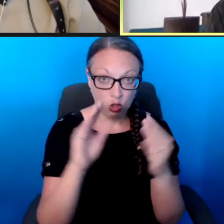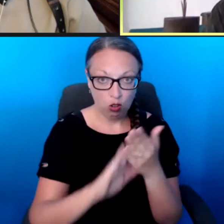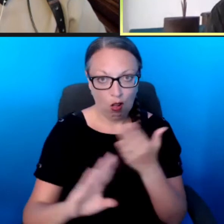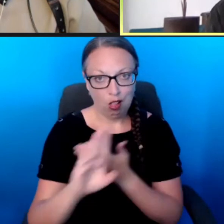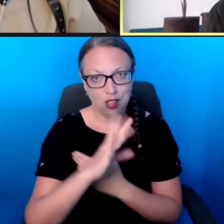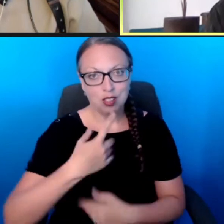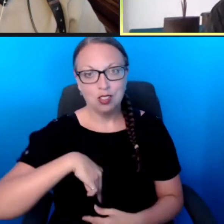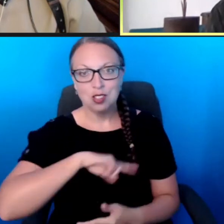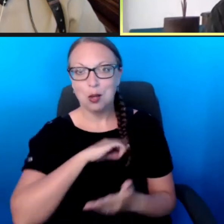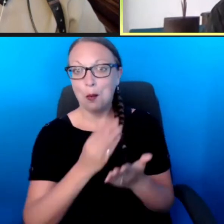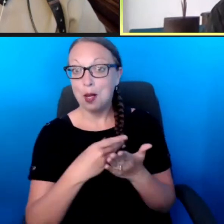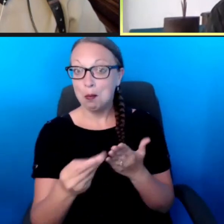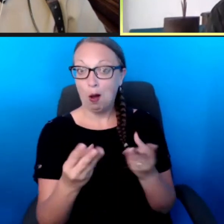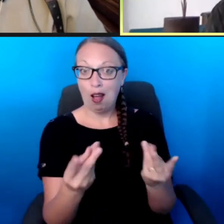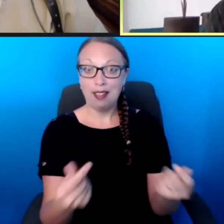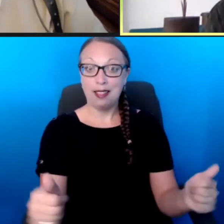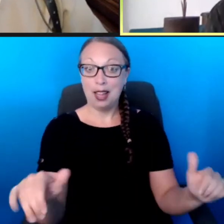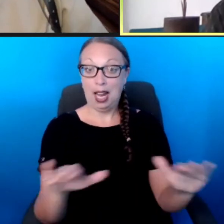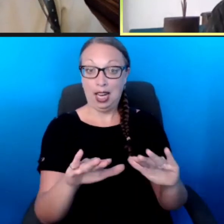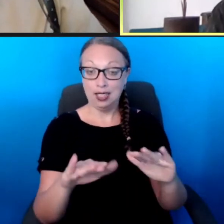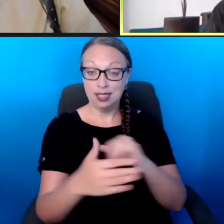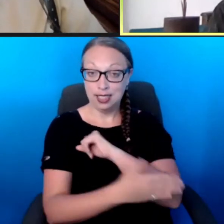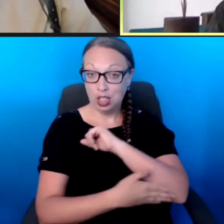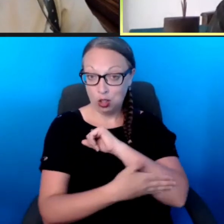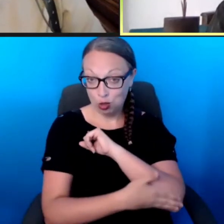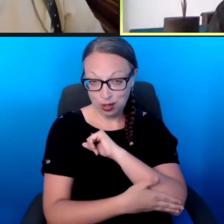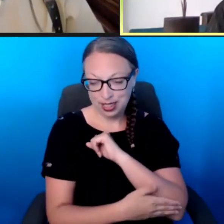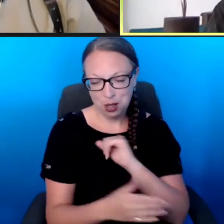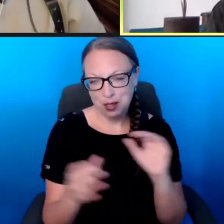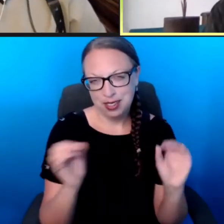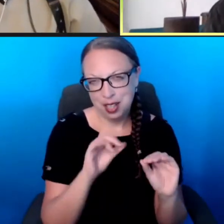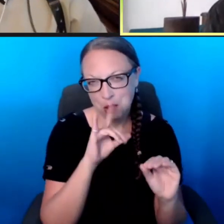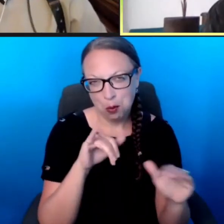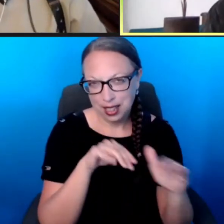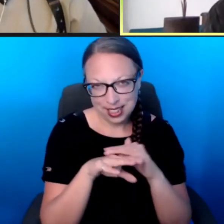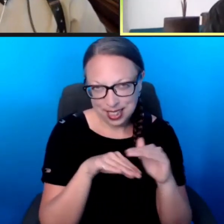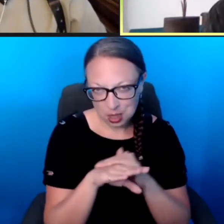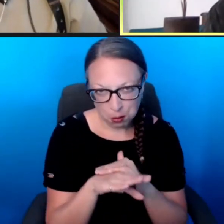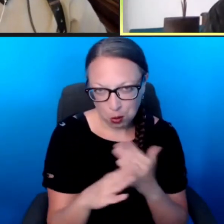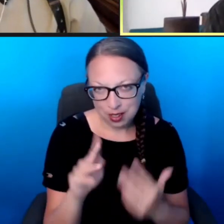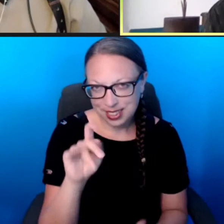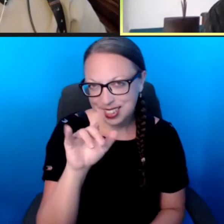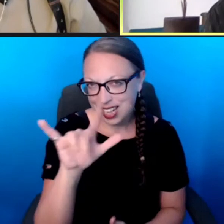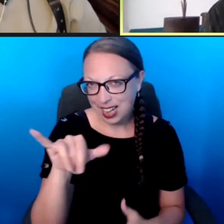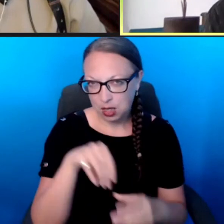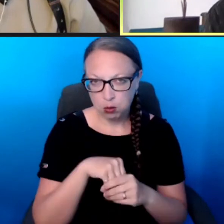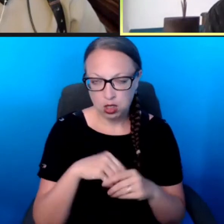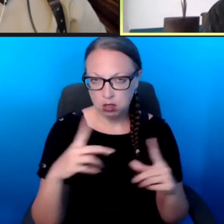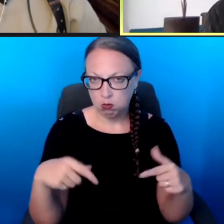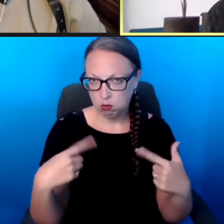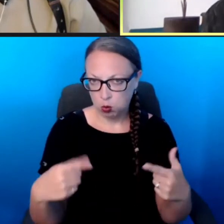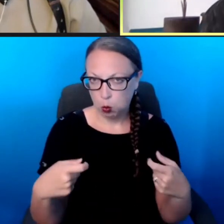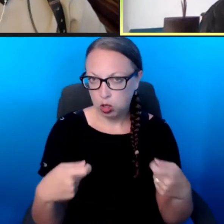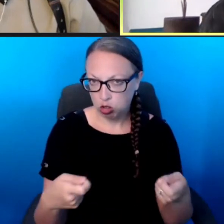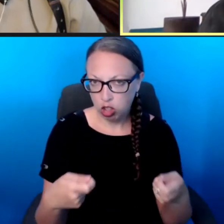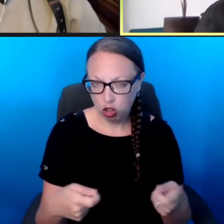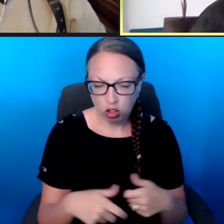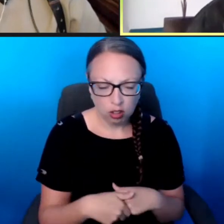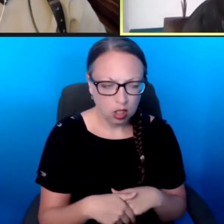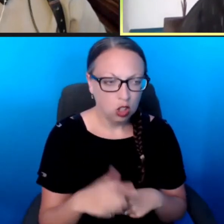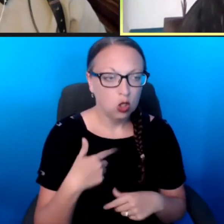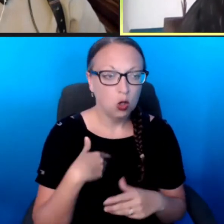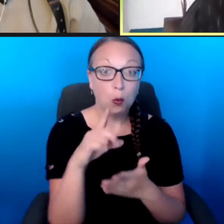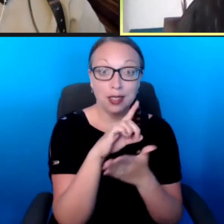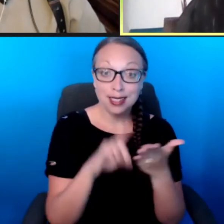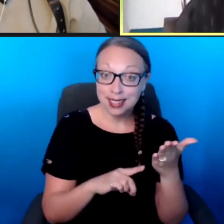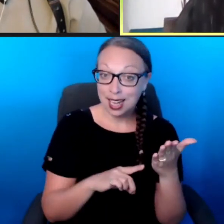country. There was nothing really accessible. By that time, Tally was in her wheelchair. And we designed and built an accessible,